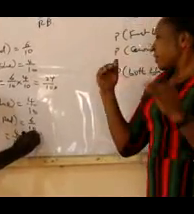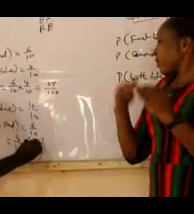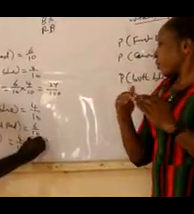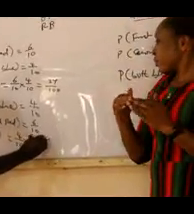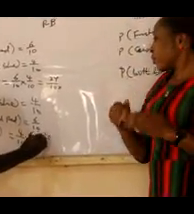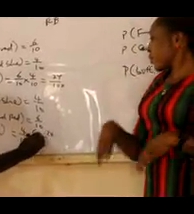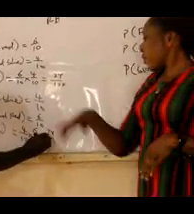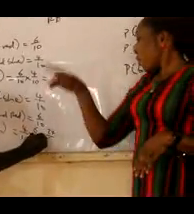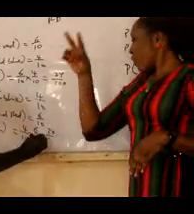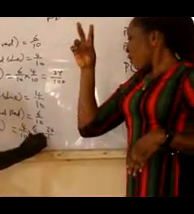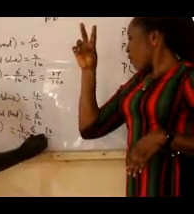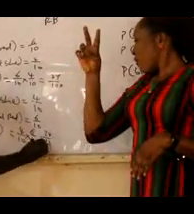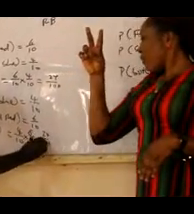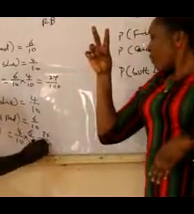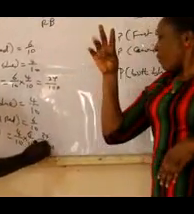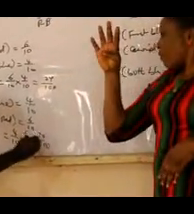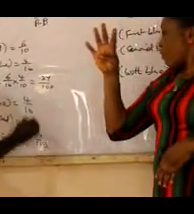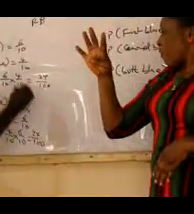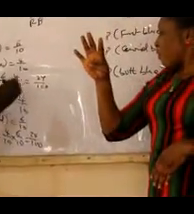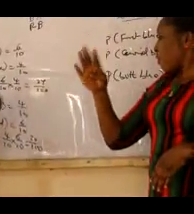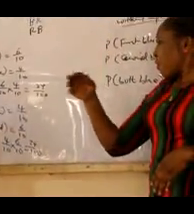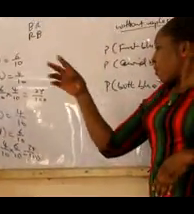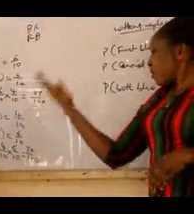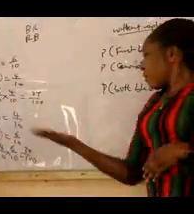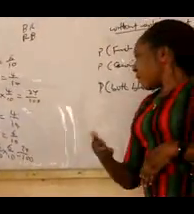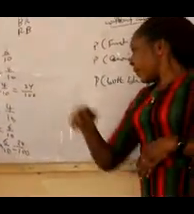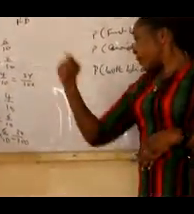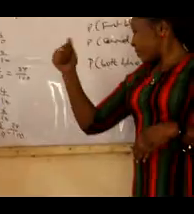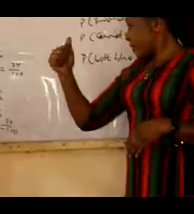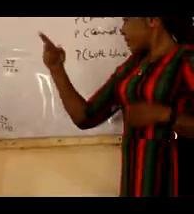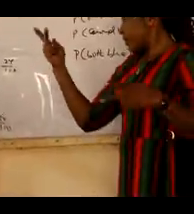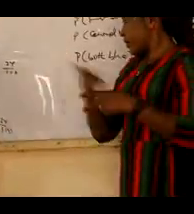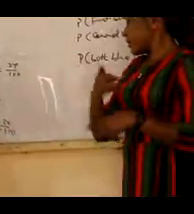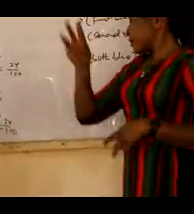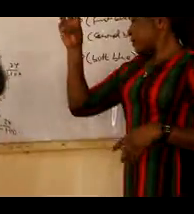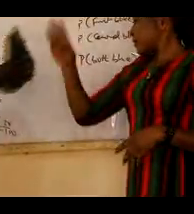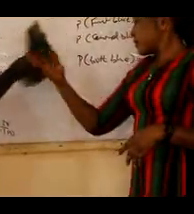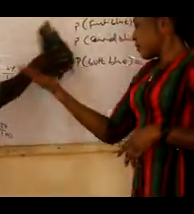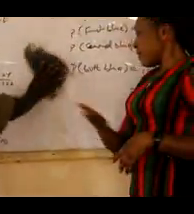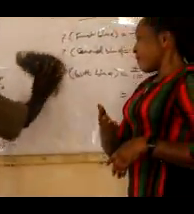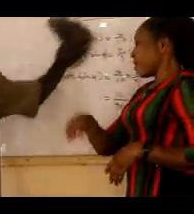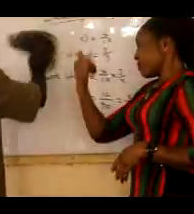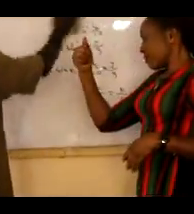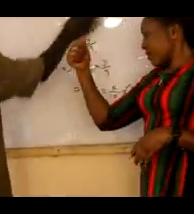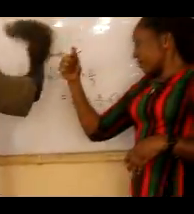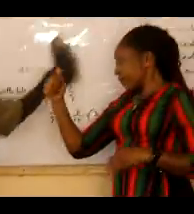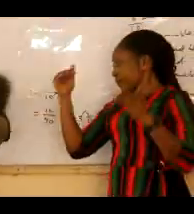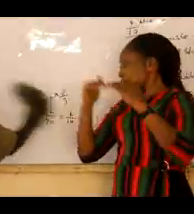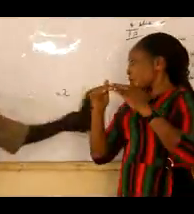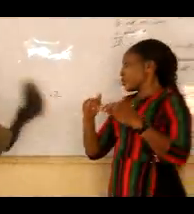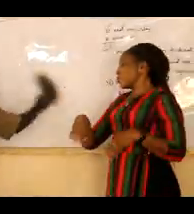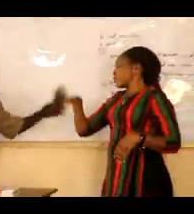equals 24 over 100. Then, that's why I said, what you use here is multiplication law. But the